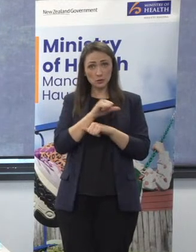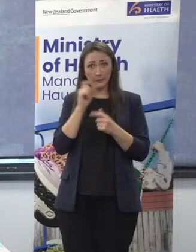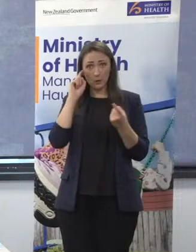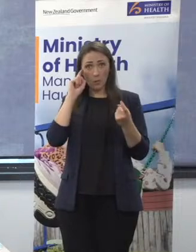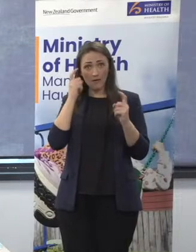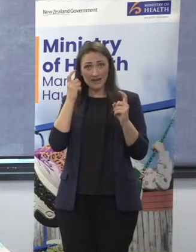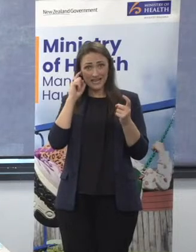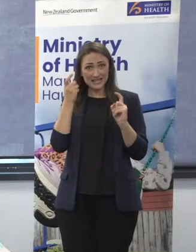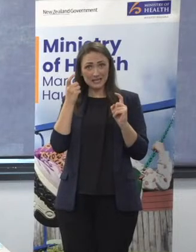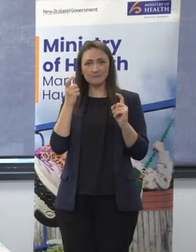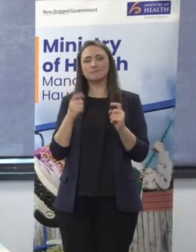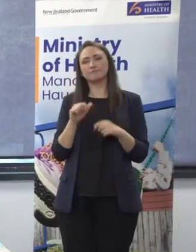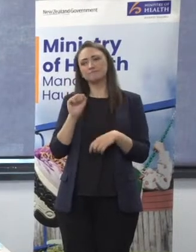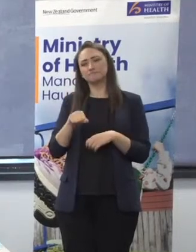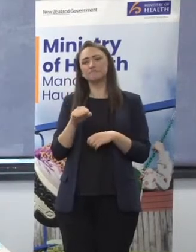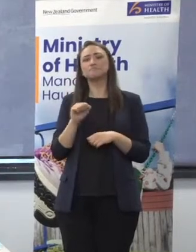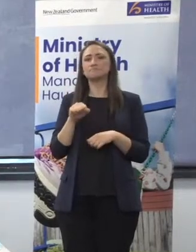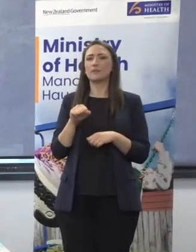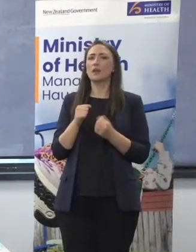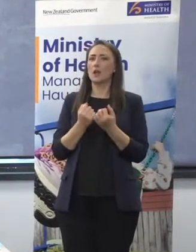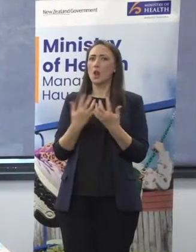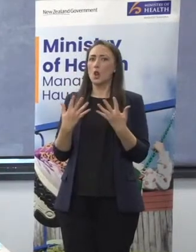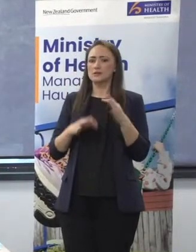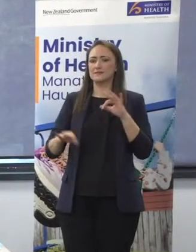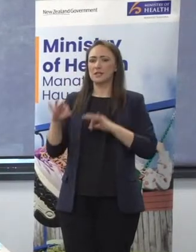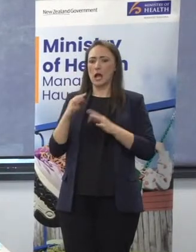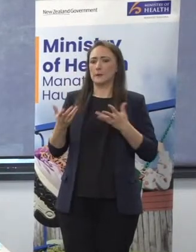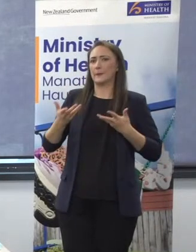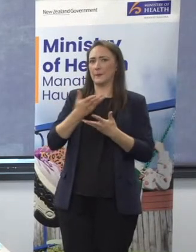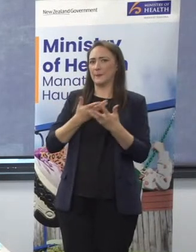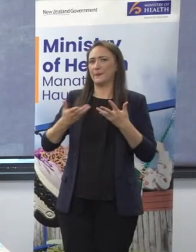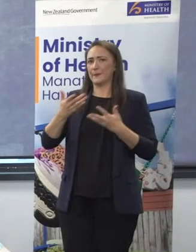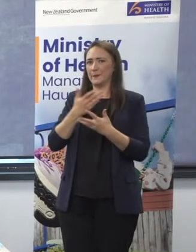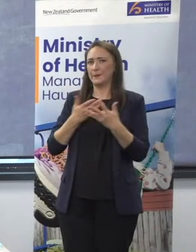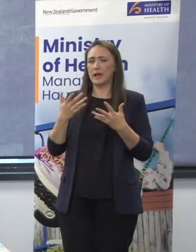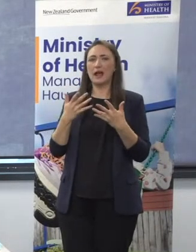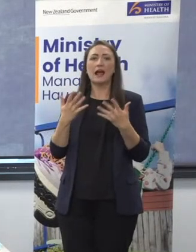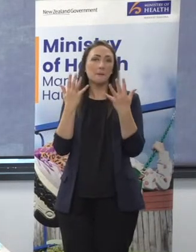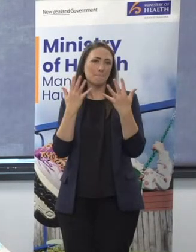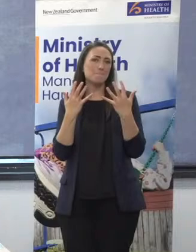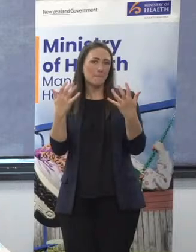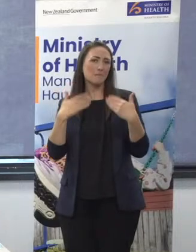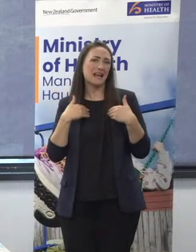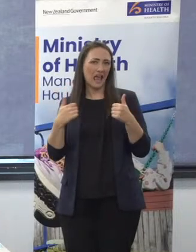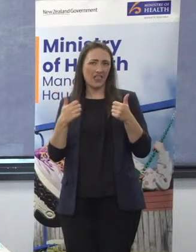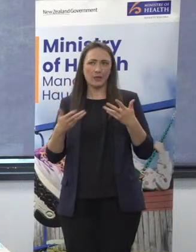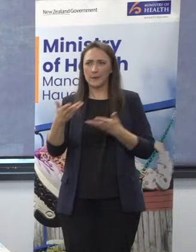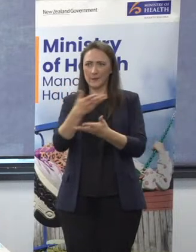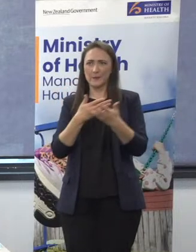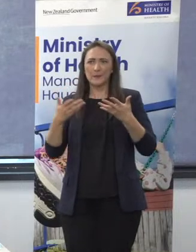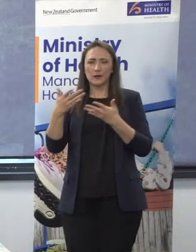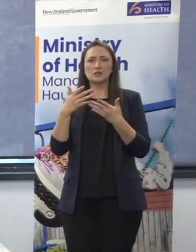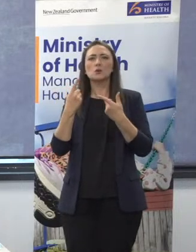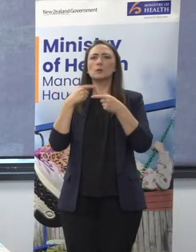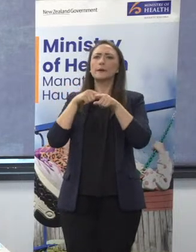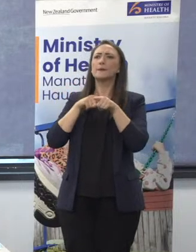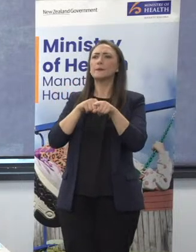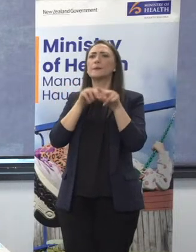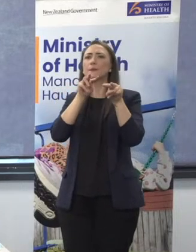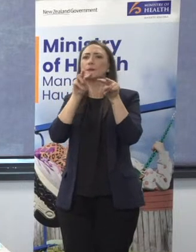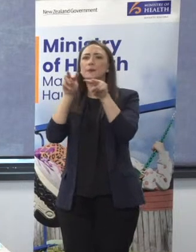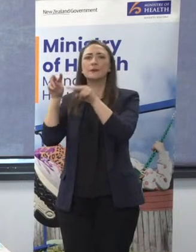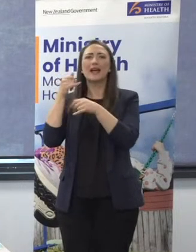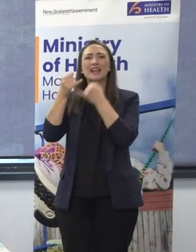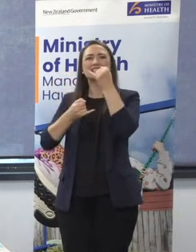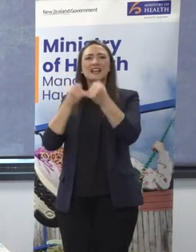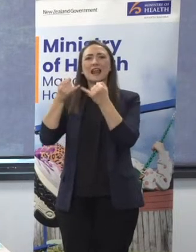subject of quite a bit of active discussion amongst our science team, as you can imagine, and our public health colleagues. So we're following those international